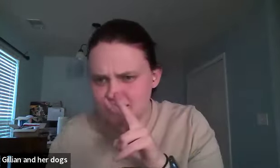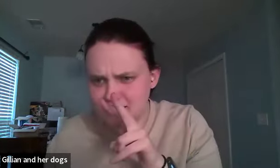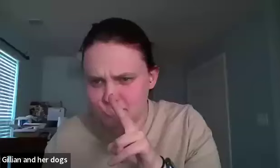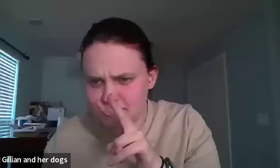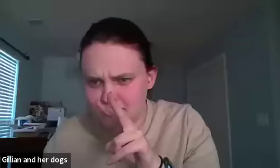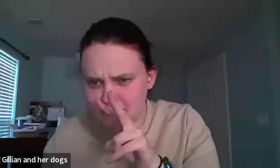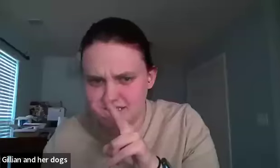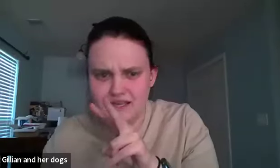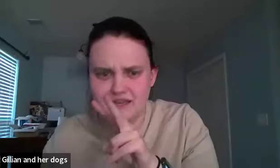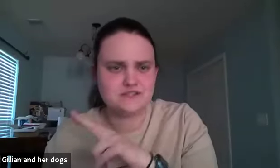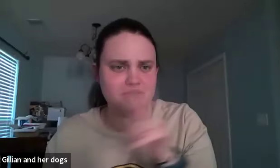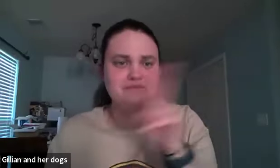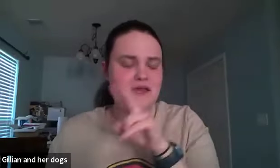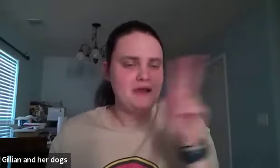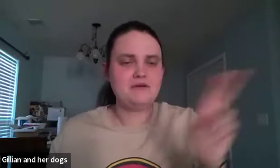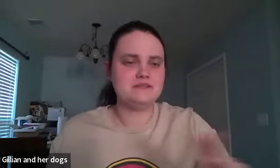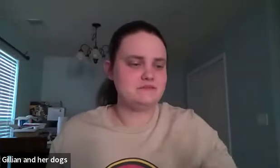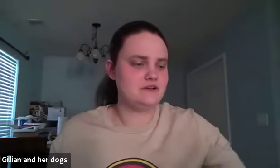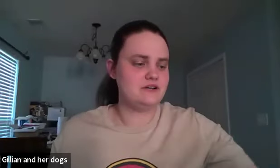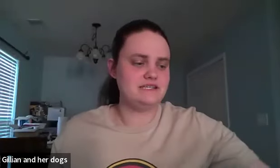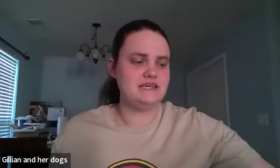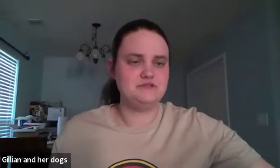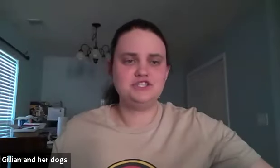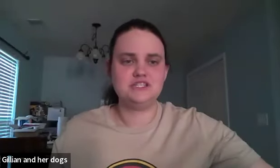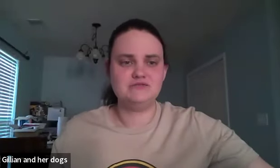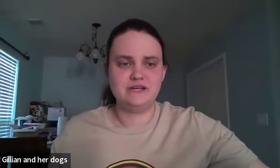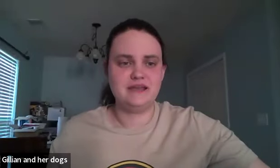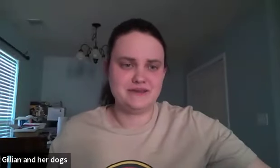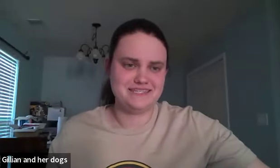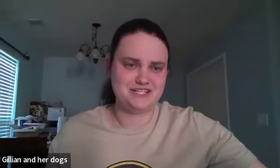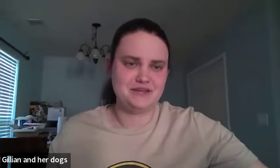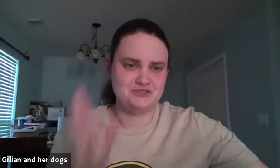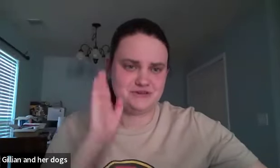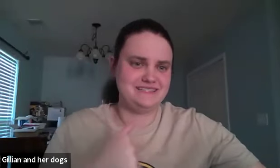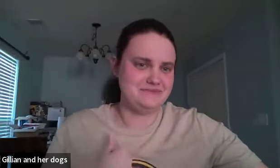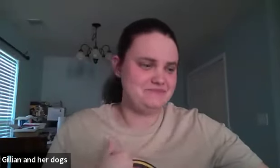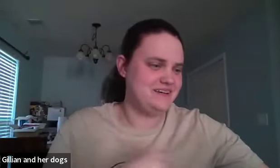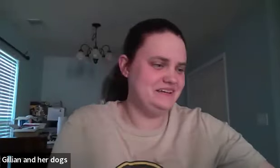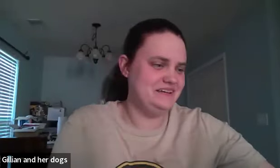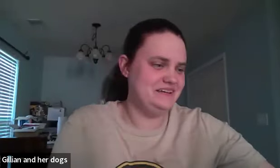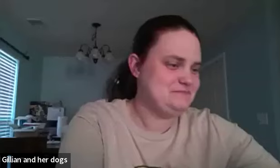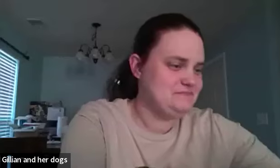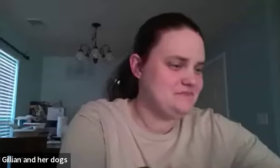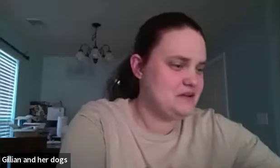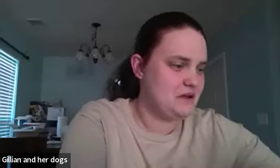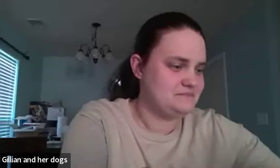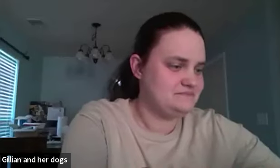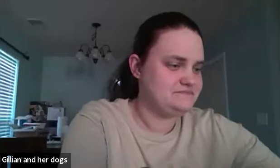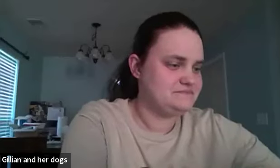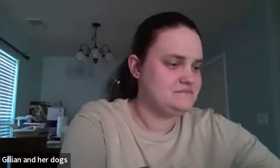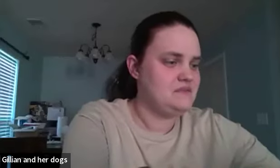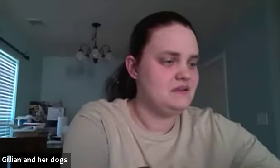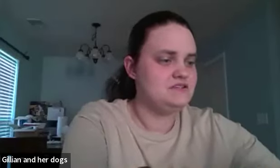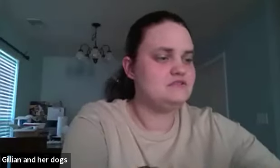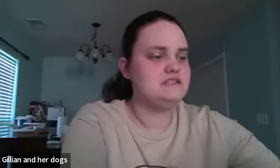suddenly turned here and I was staring at the screen. Promise I'm not crazy. It was just reading a message that was directed to me. Okay. So let's